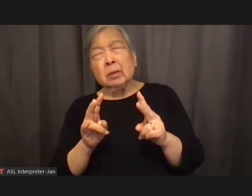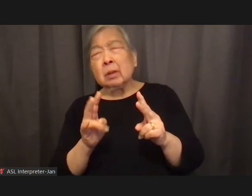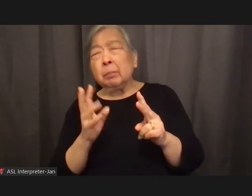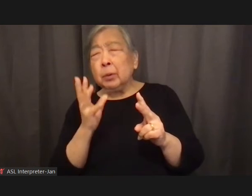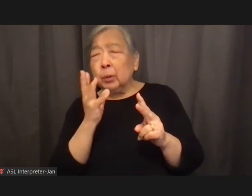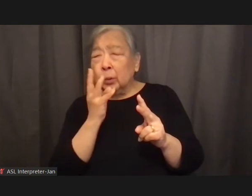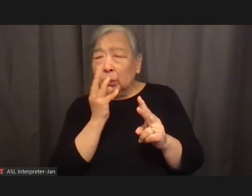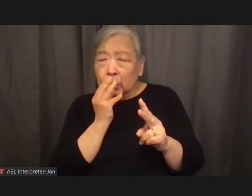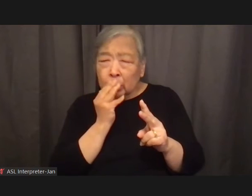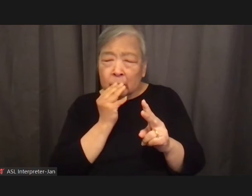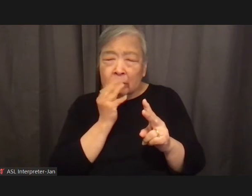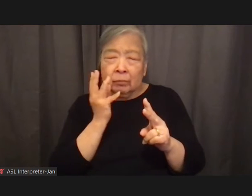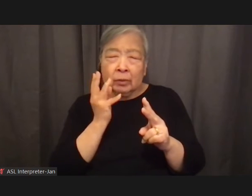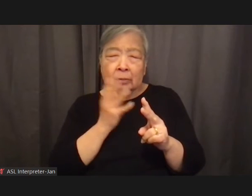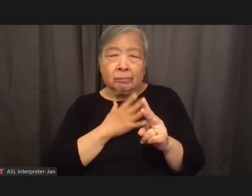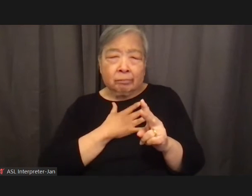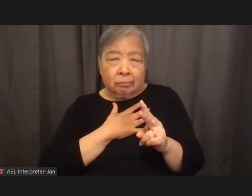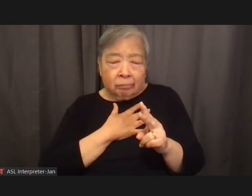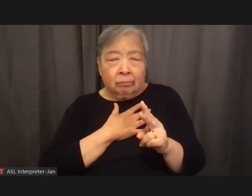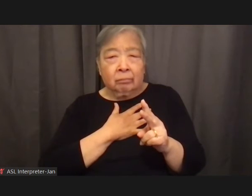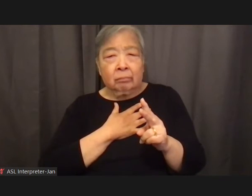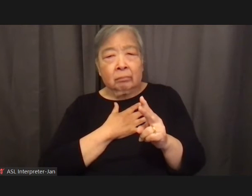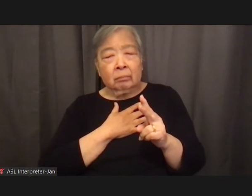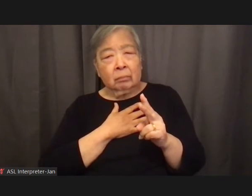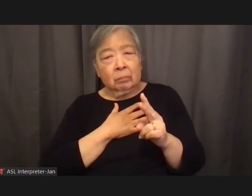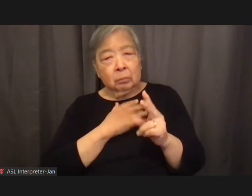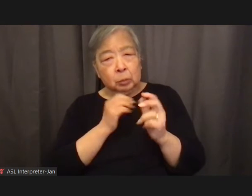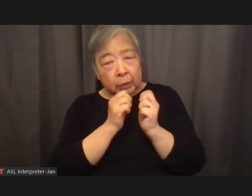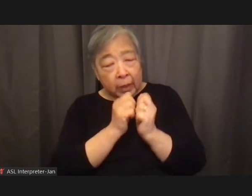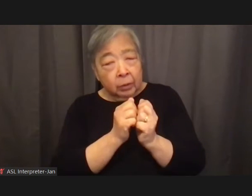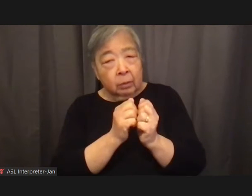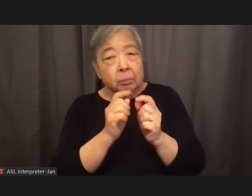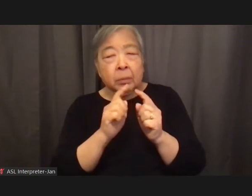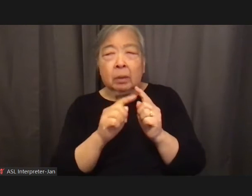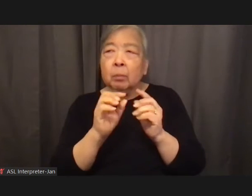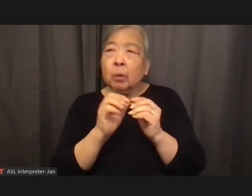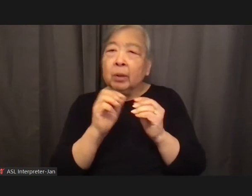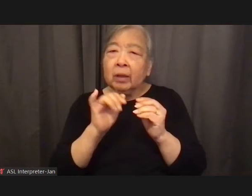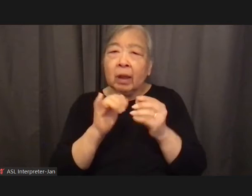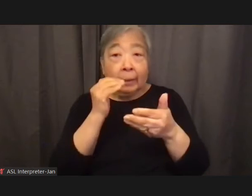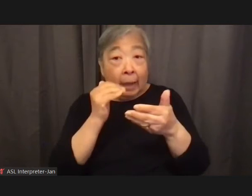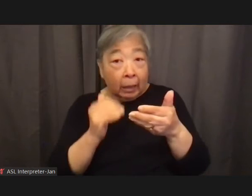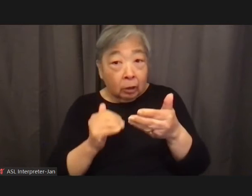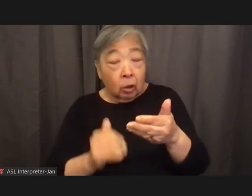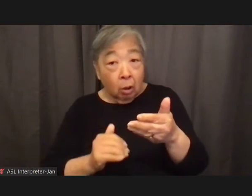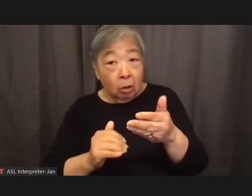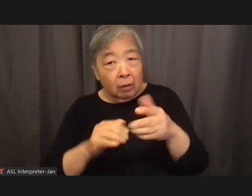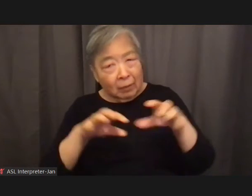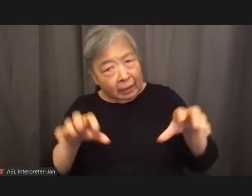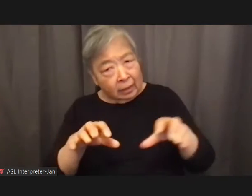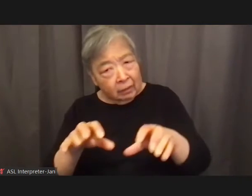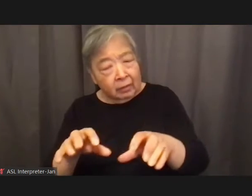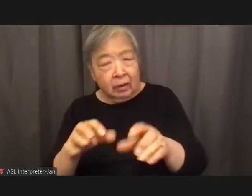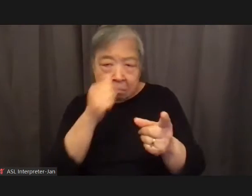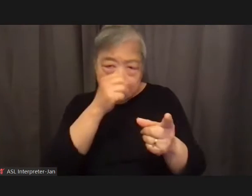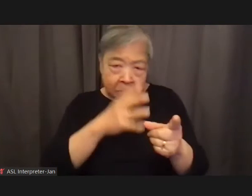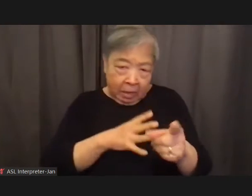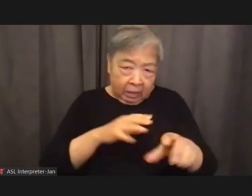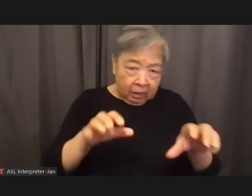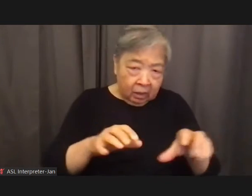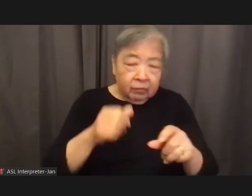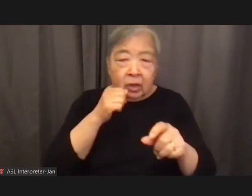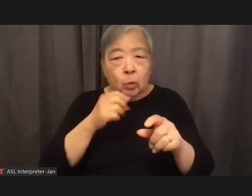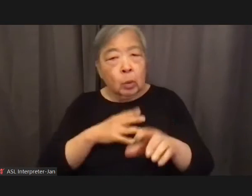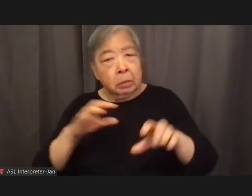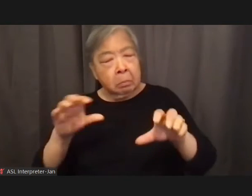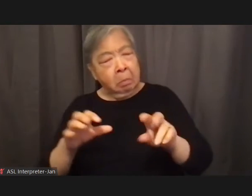artfully put together, but a catalog of activities that are done by men and women, which feels very